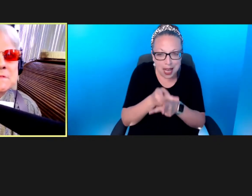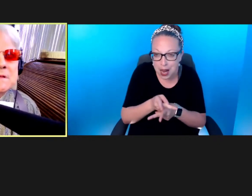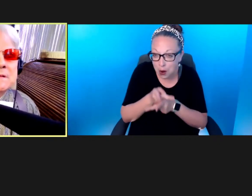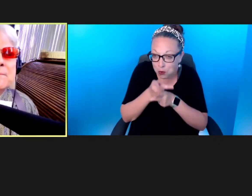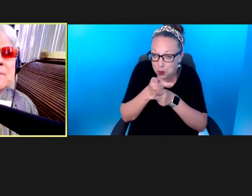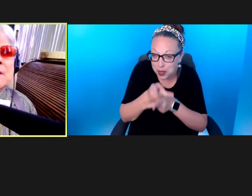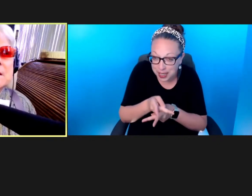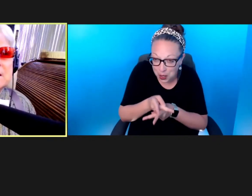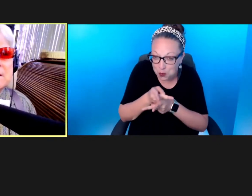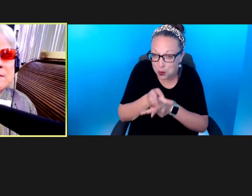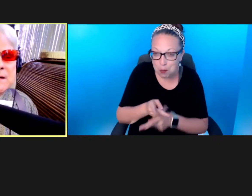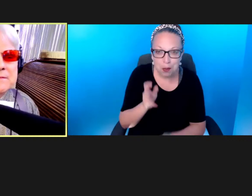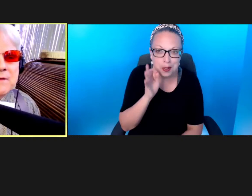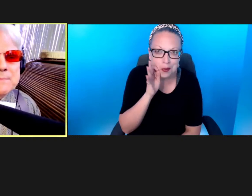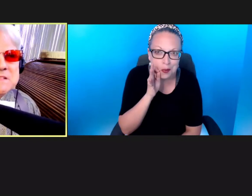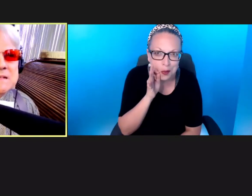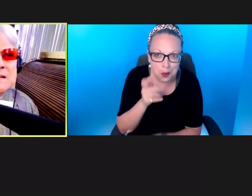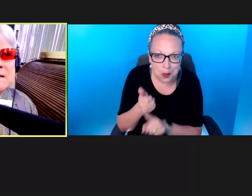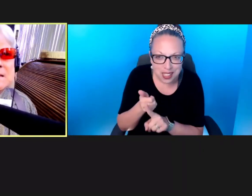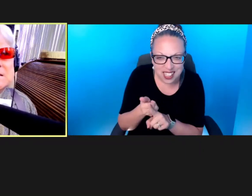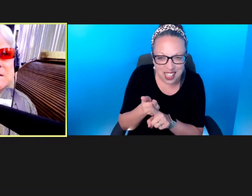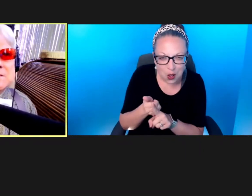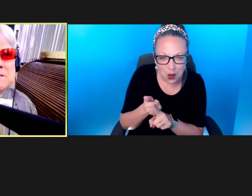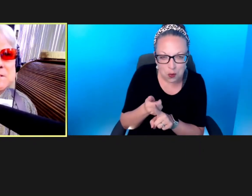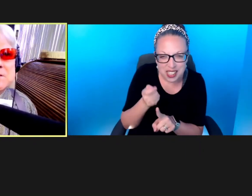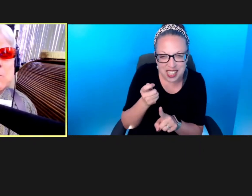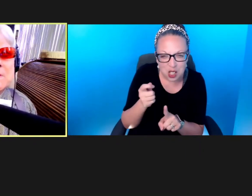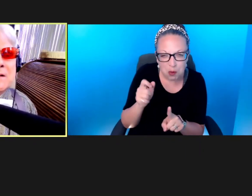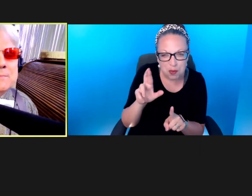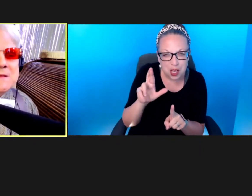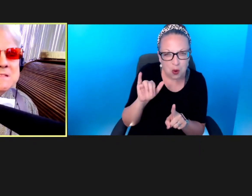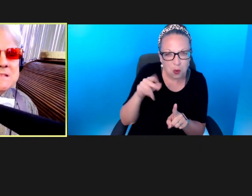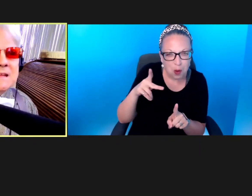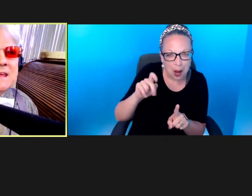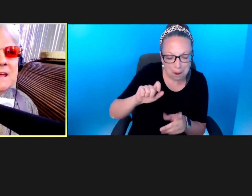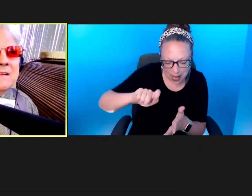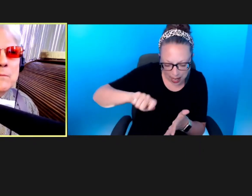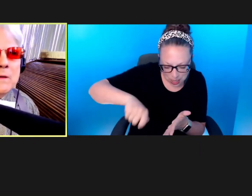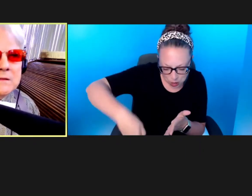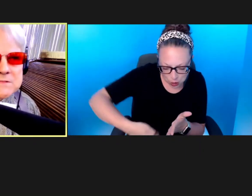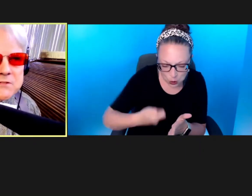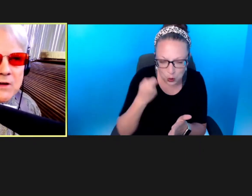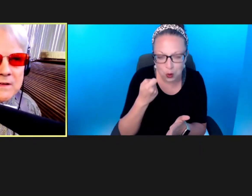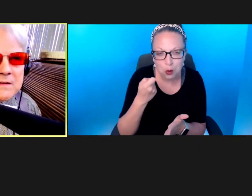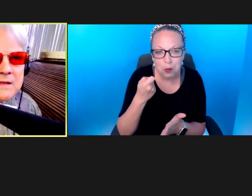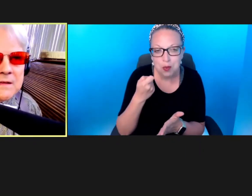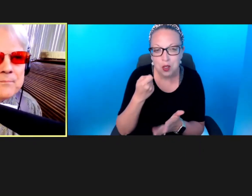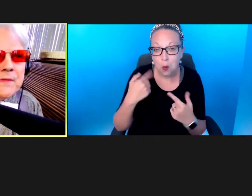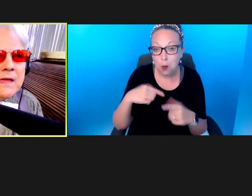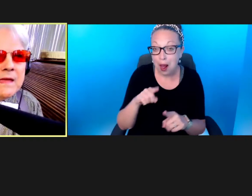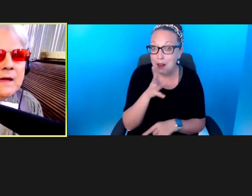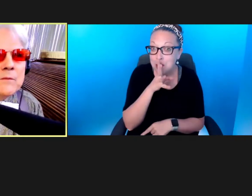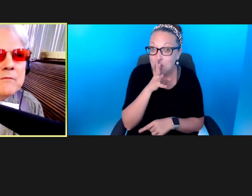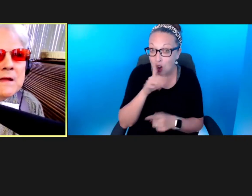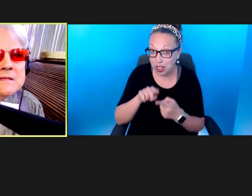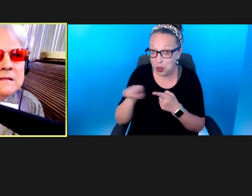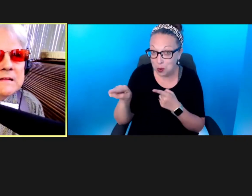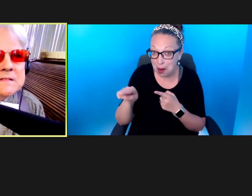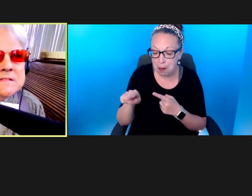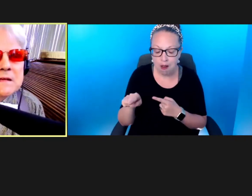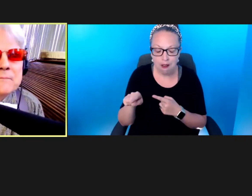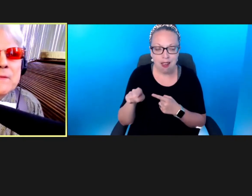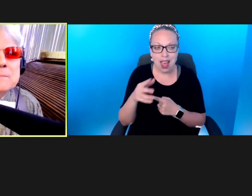cantaloupe was a little on the unripe side, and I scooped out a piece of that cantaloupe while I was talking to him, and with